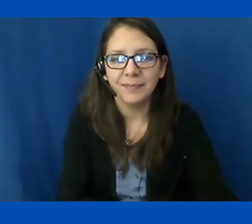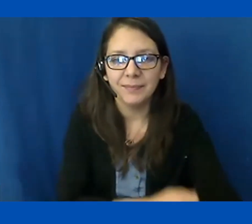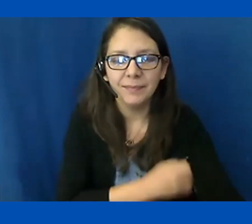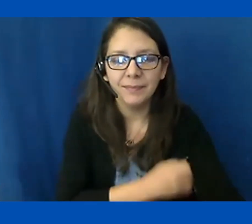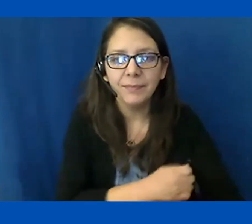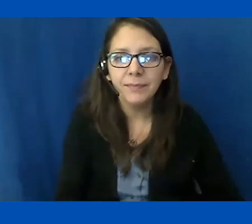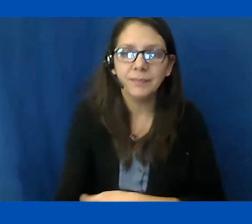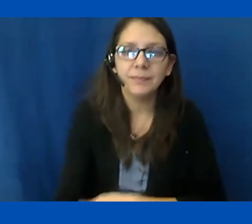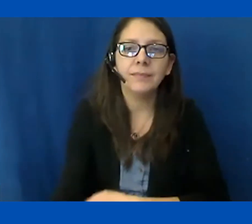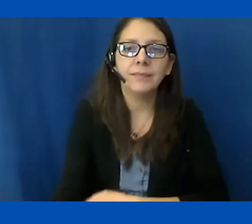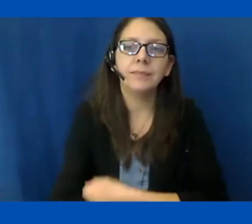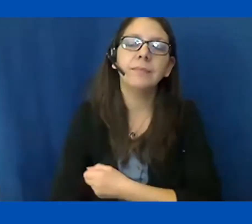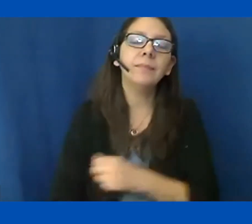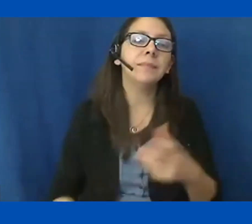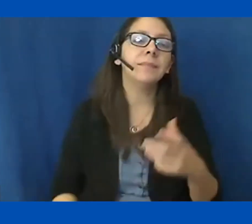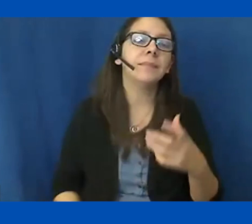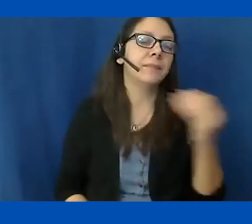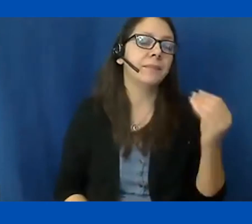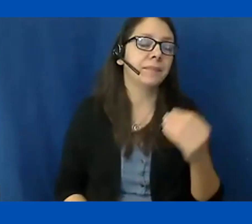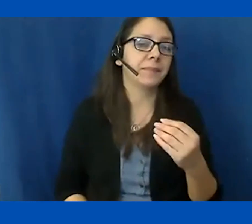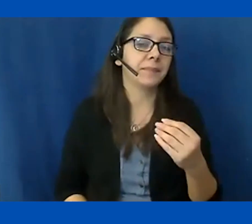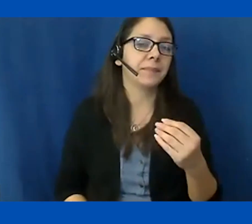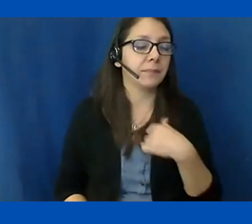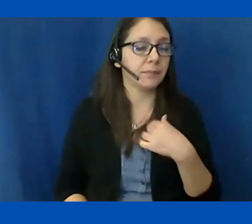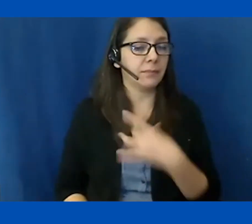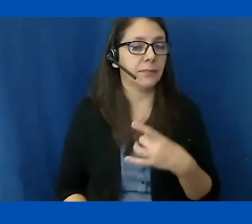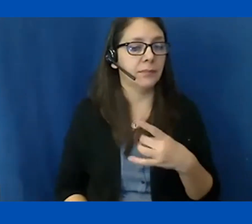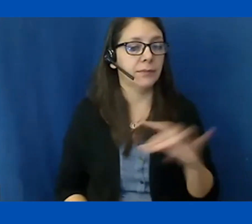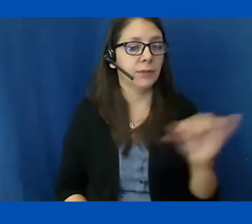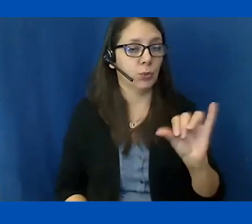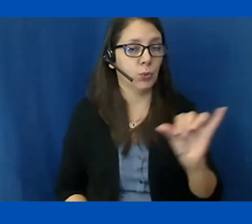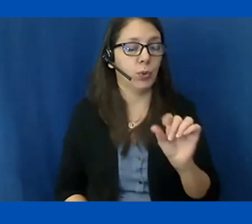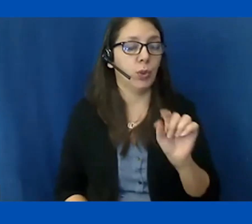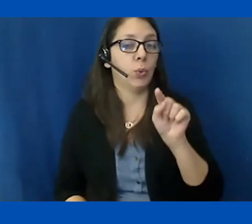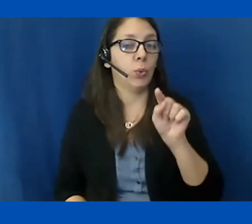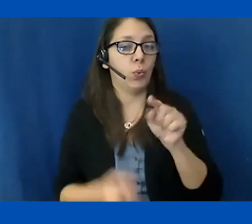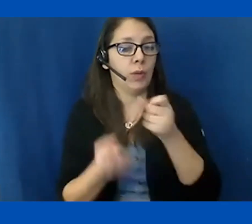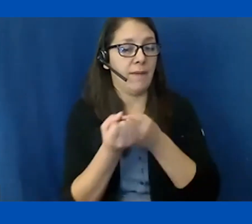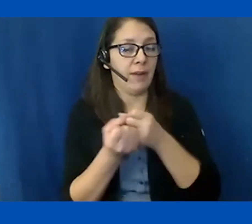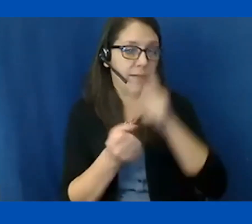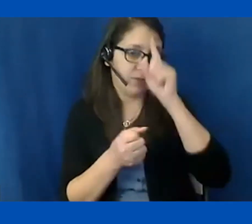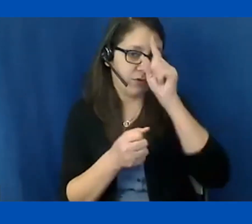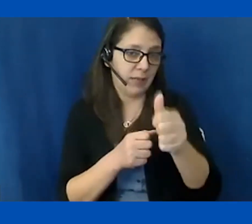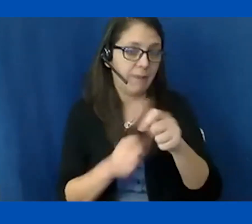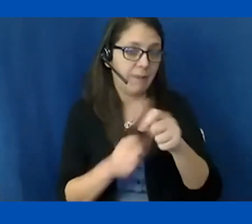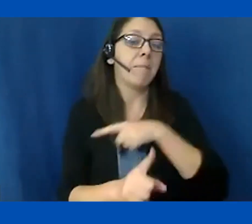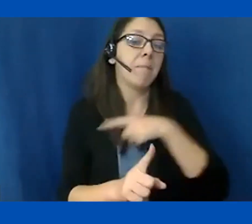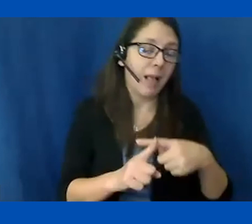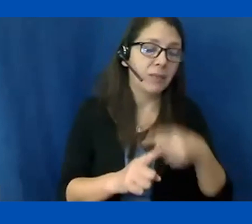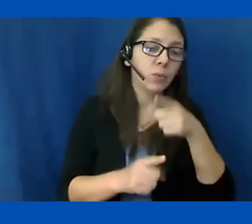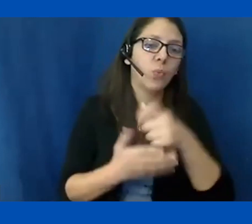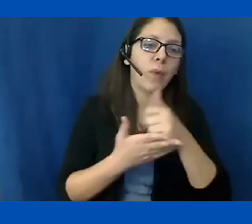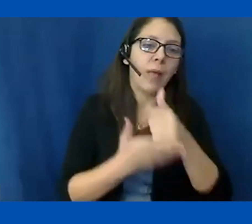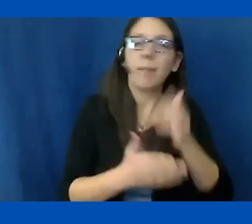not just you advocating for yourself, but you're helping the next person coming down the line. So that was